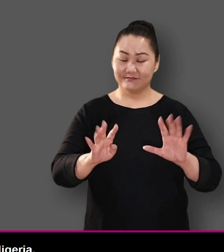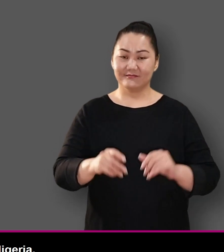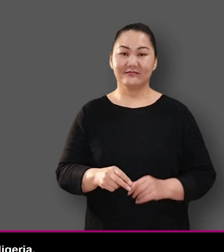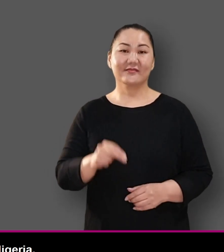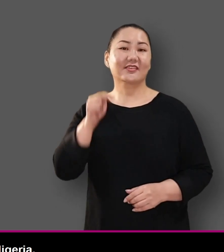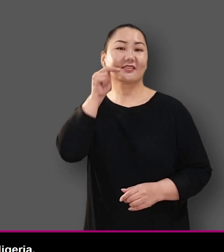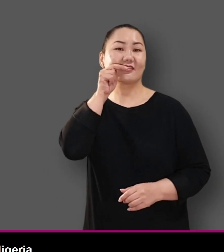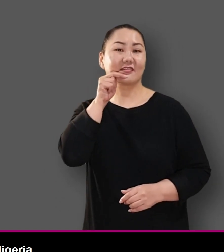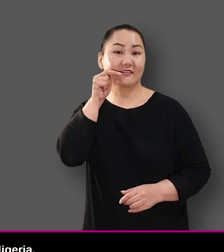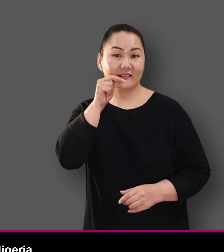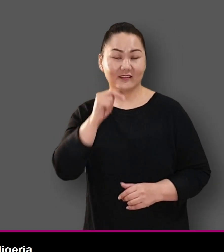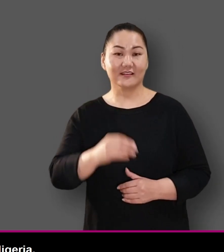Nigeria,